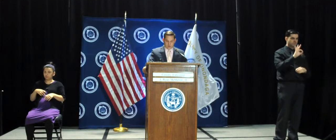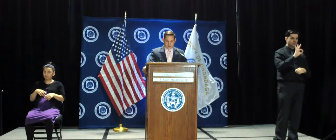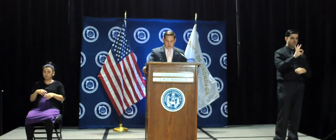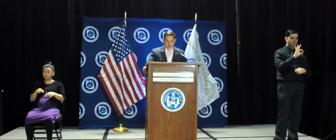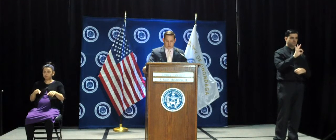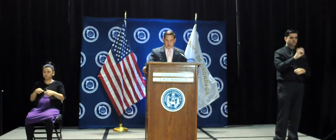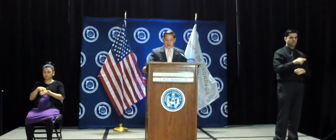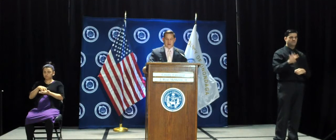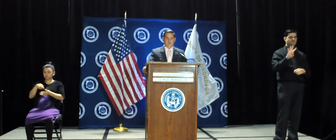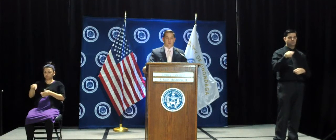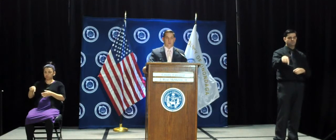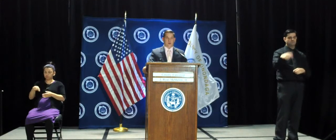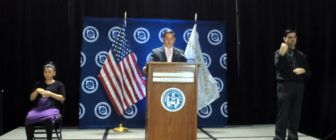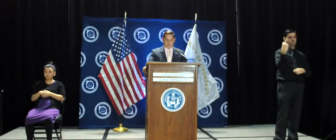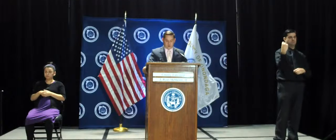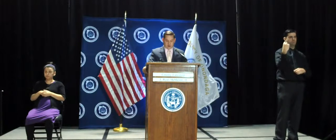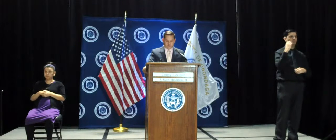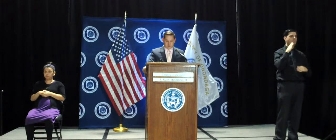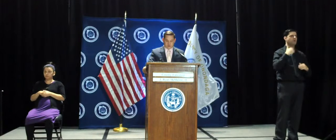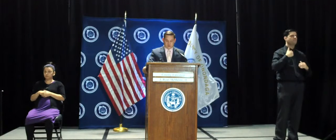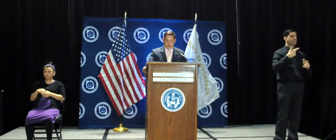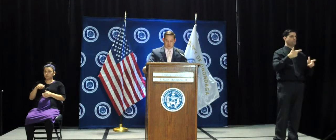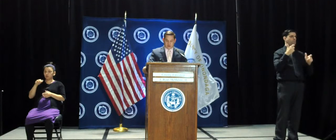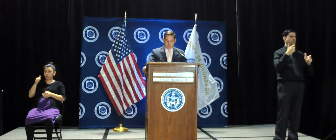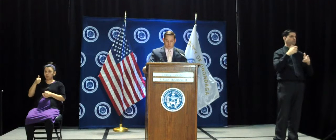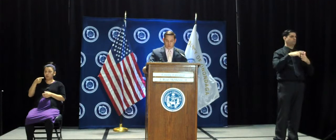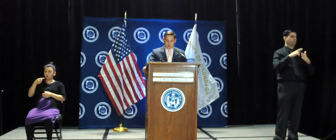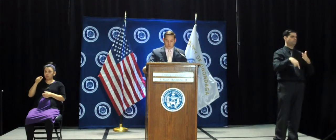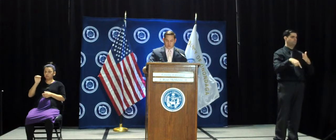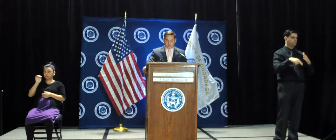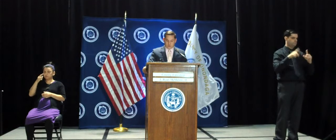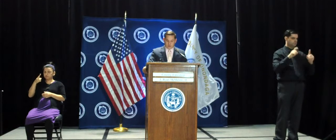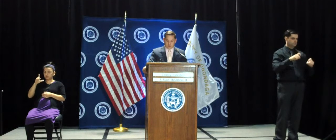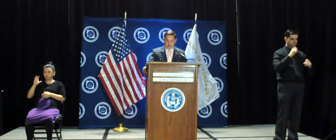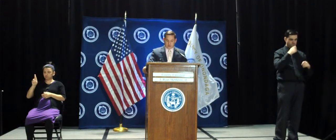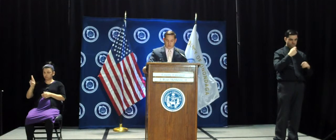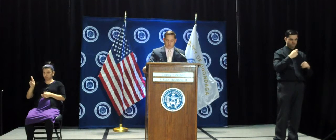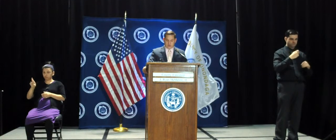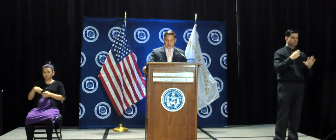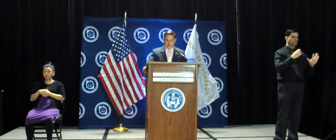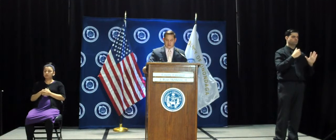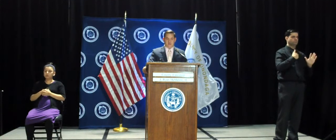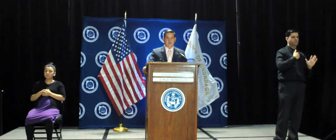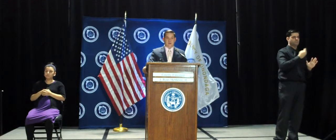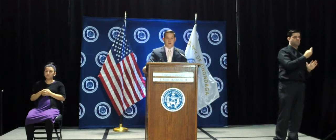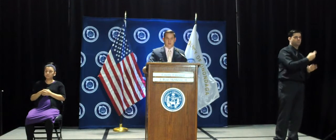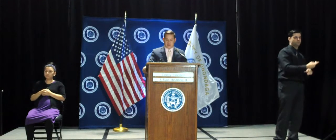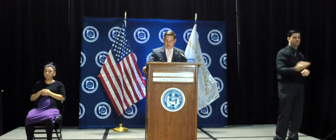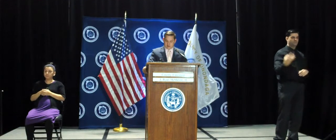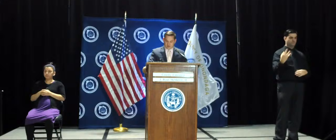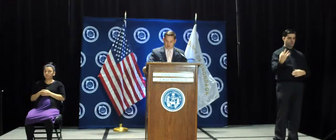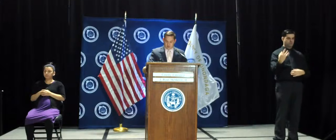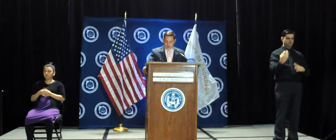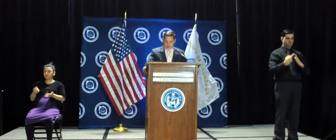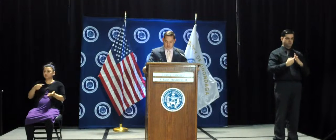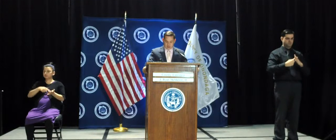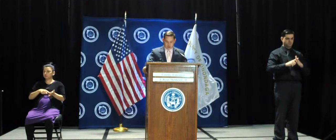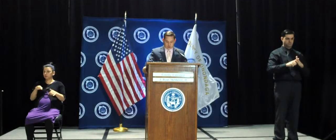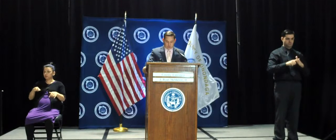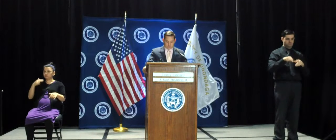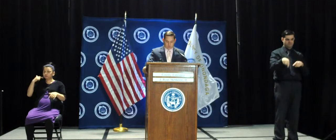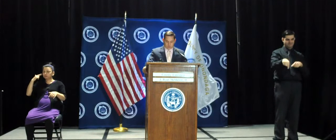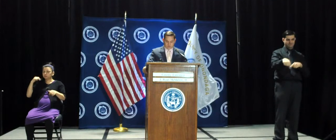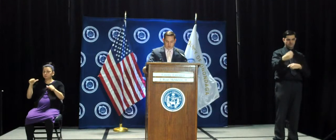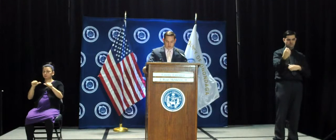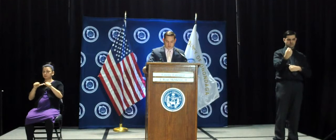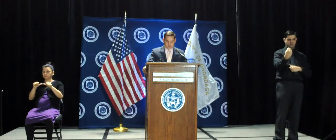will be 9 to 4 Monday through Friday. Starting Saturday, we will be doing weekend testing here at the ON Center, 10 to